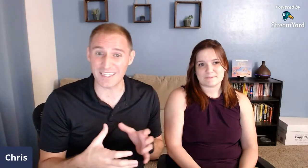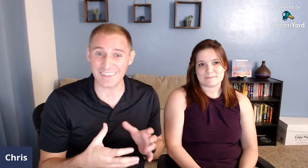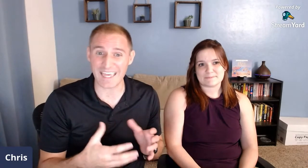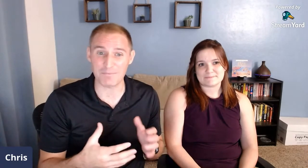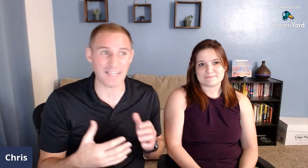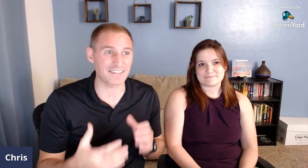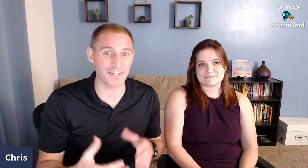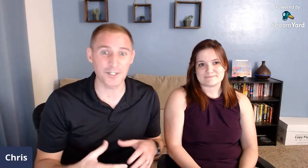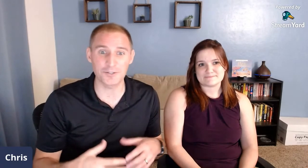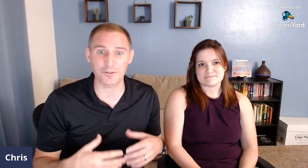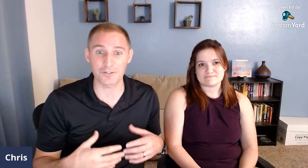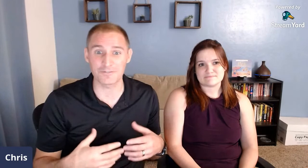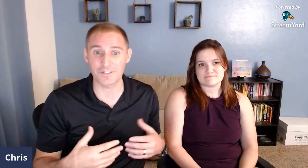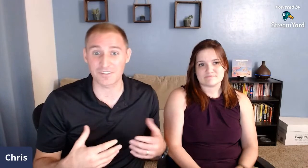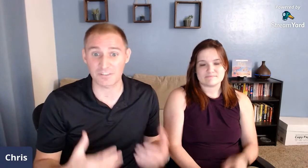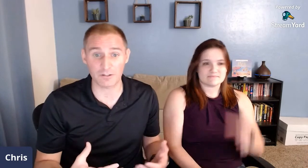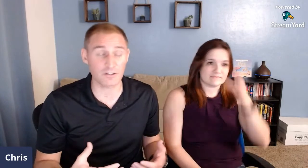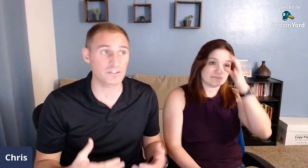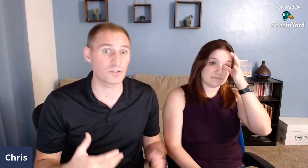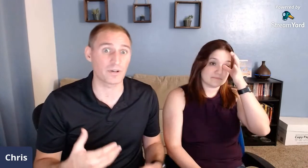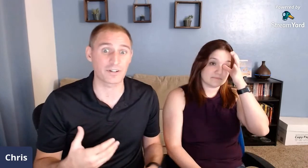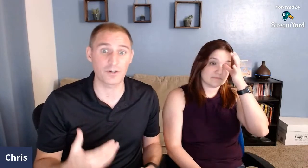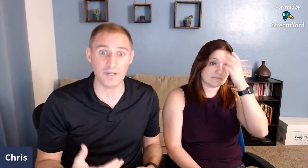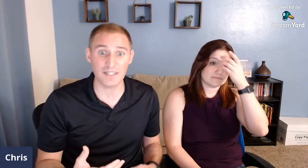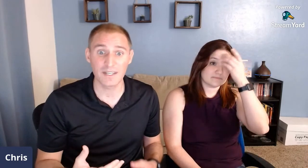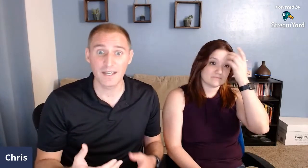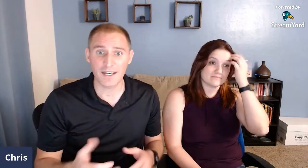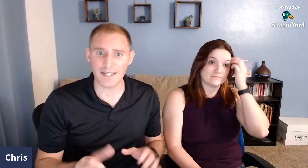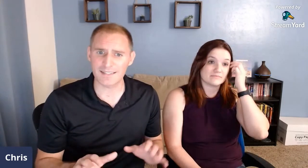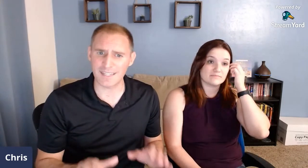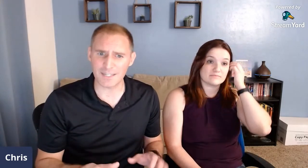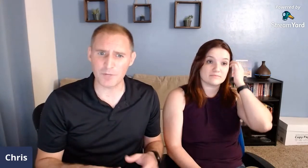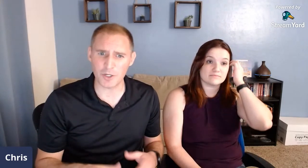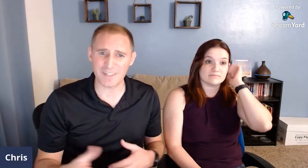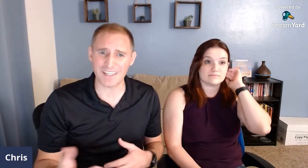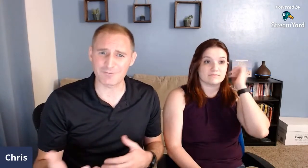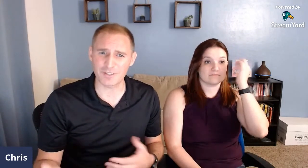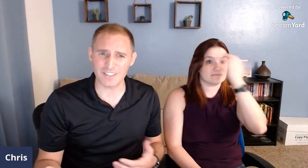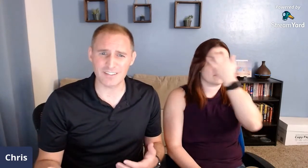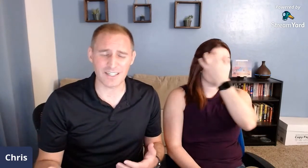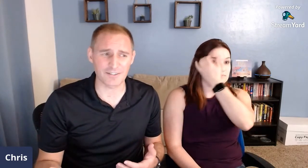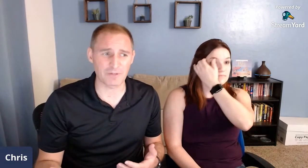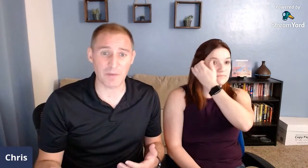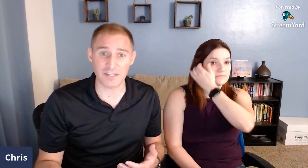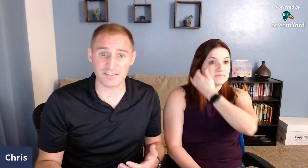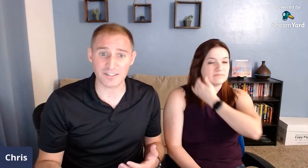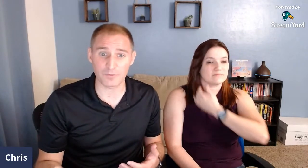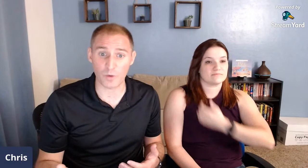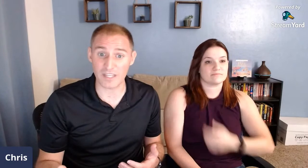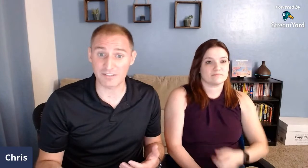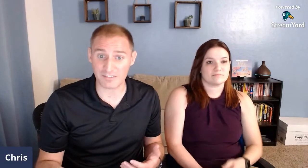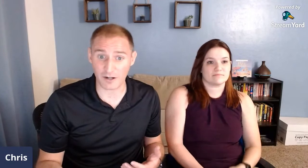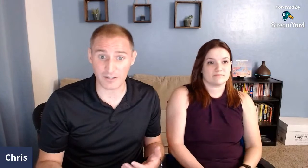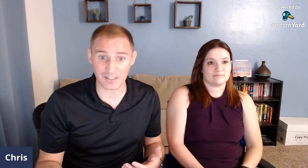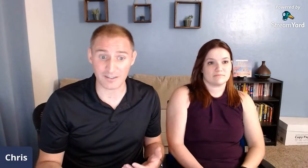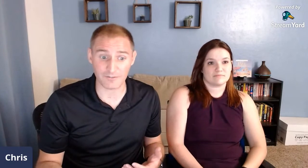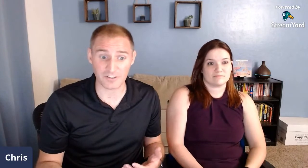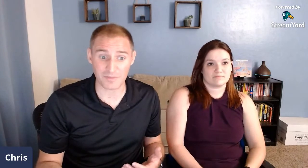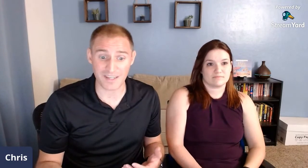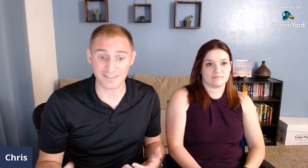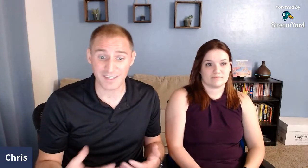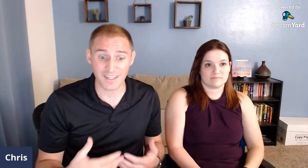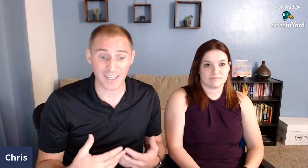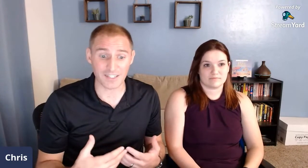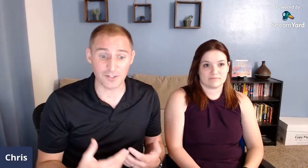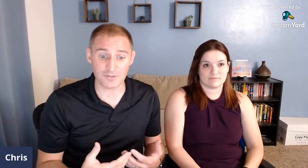do hit that plateau, or you feel discouraged, you want to quit, take a moment and really remind yourself why you started in the